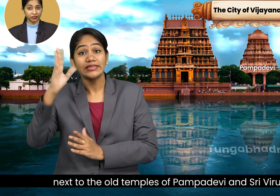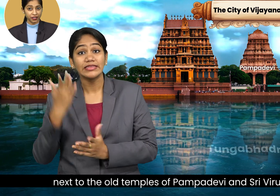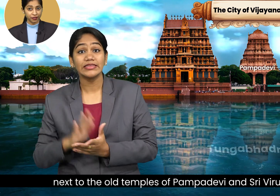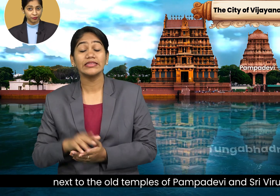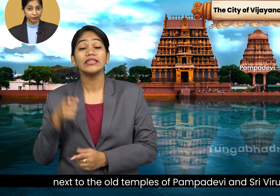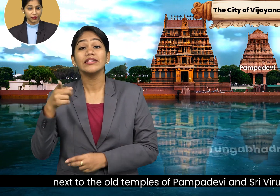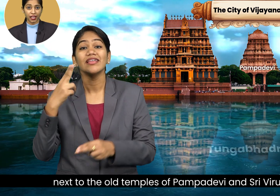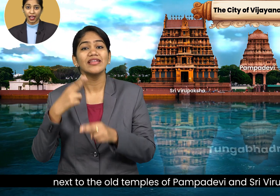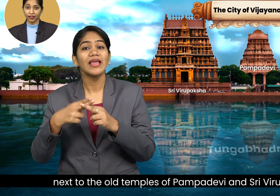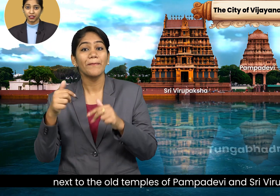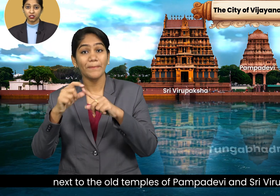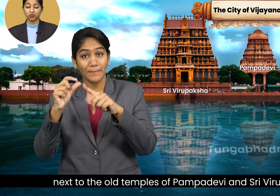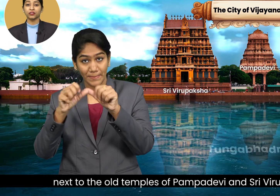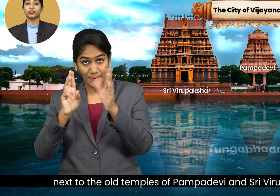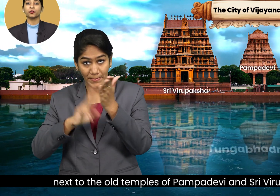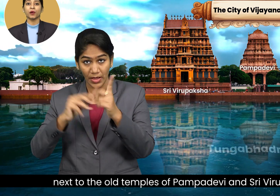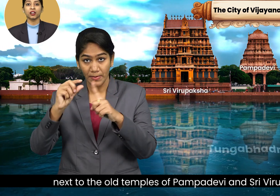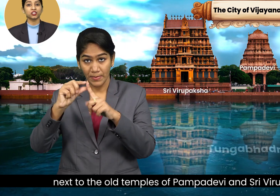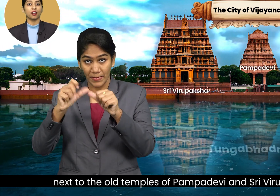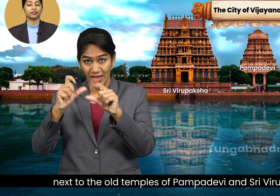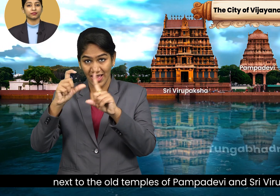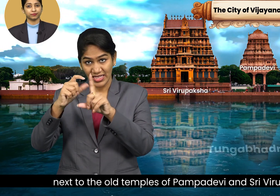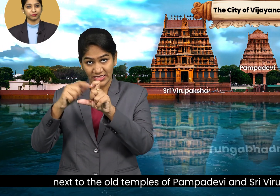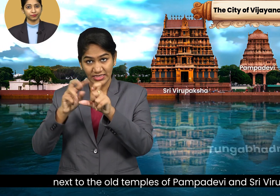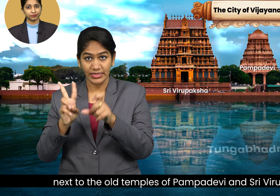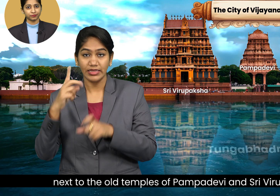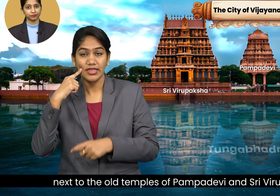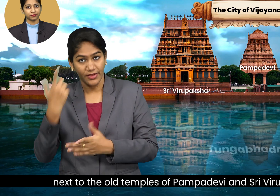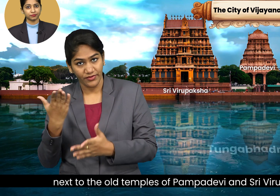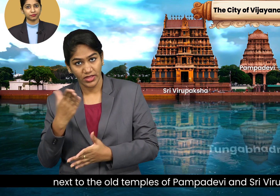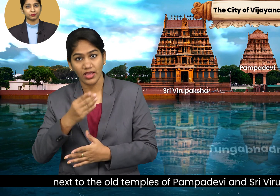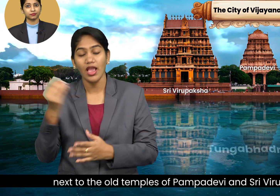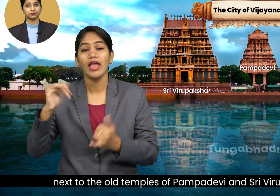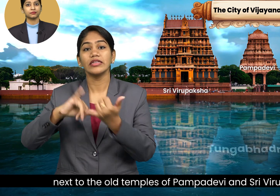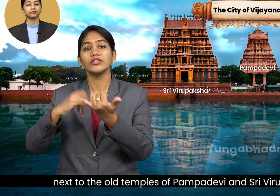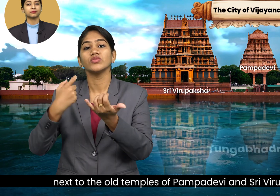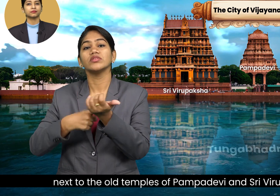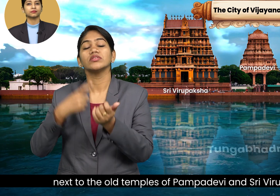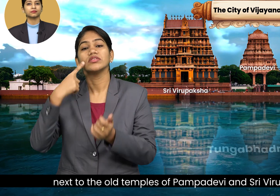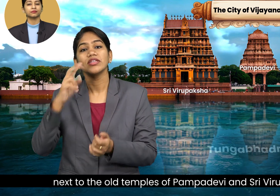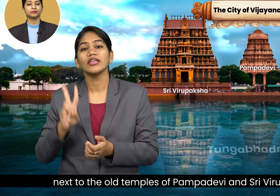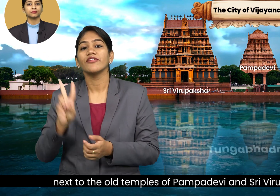Pampa Devi and Sri Virupaksha.